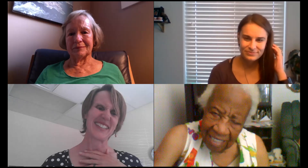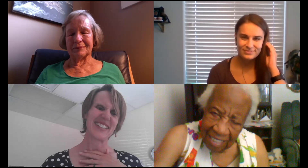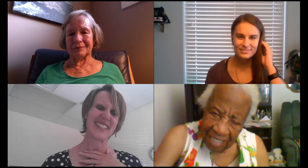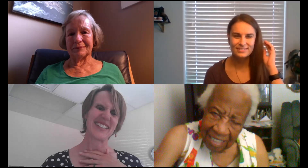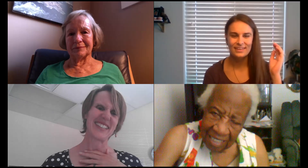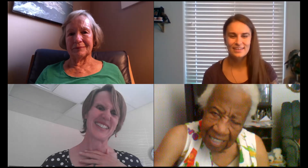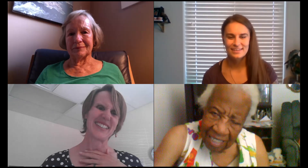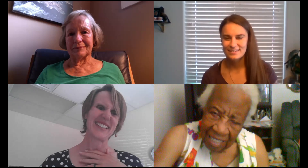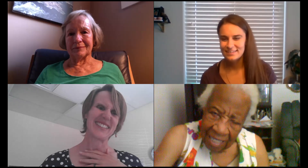far.